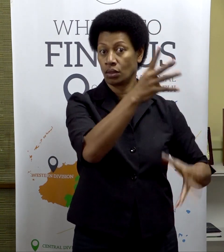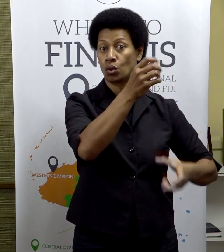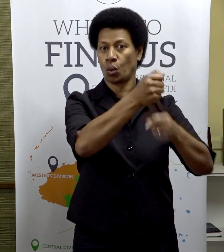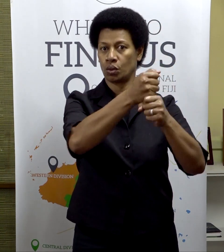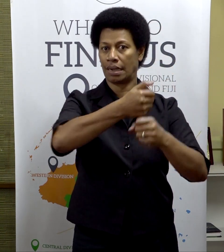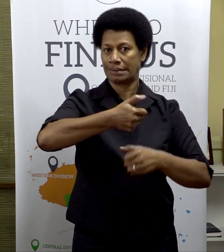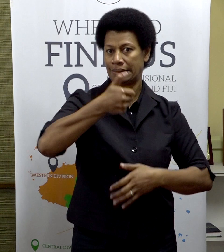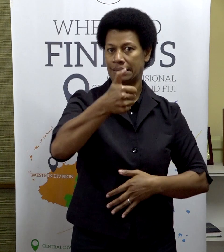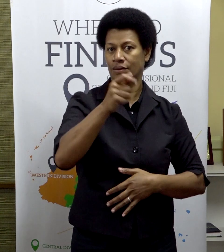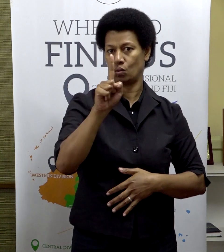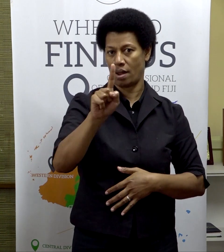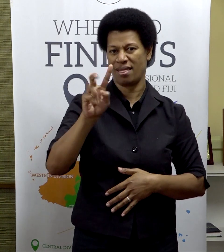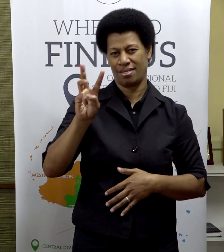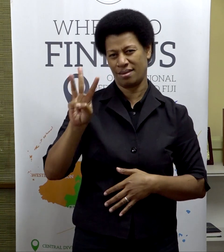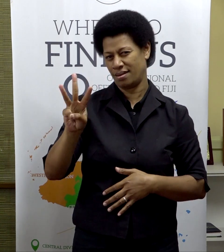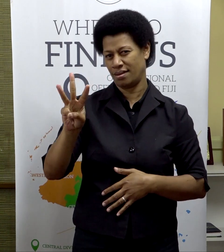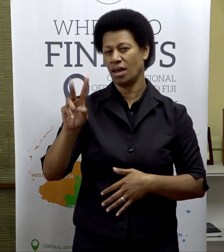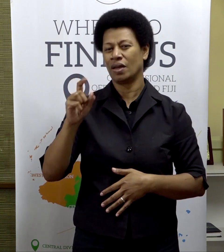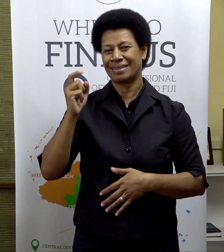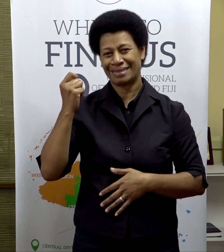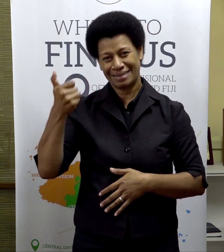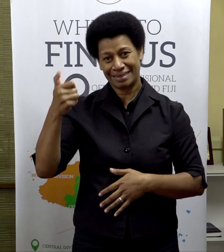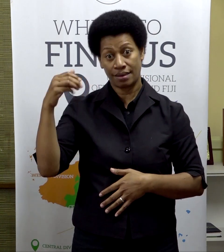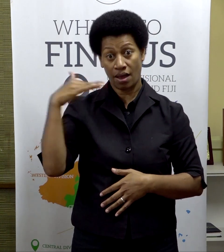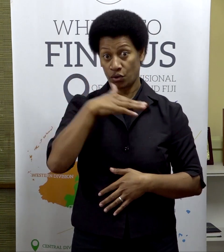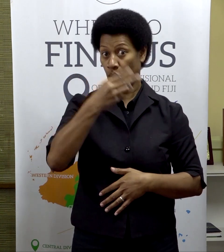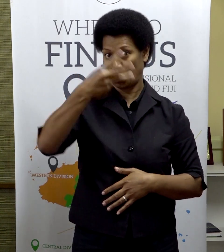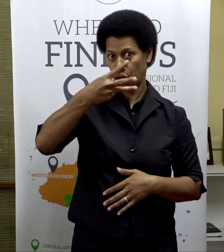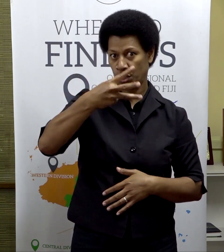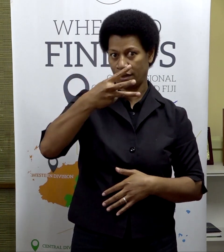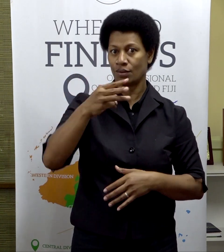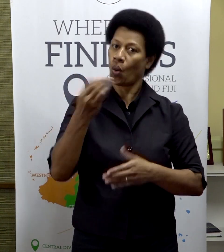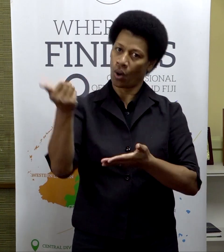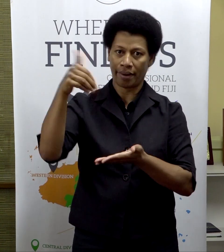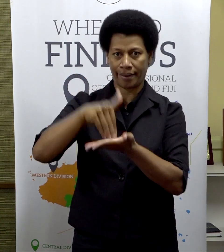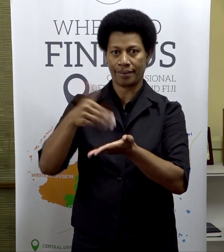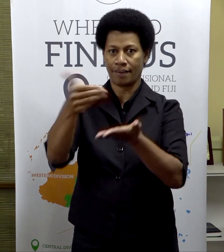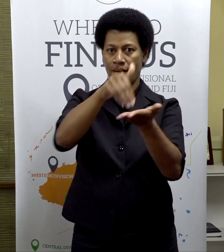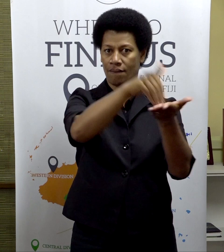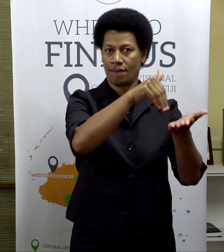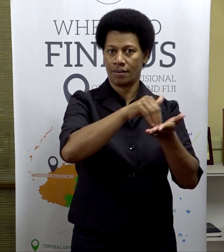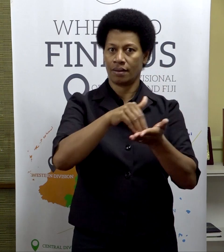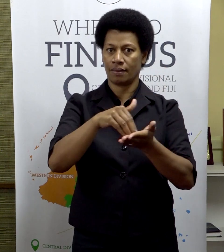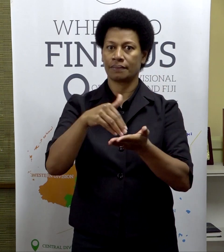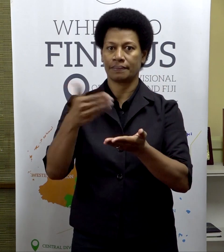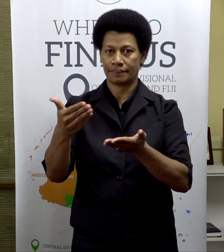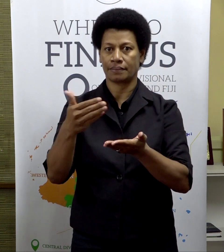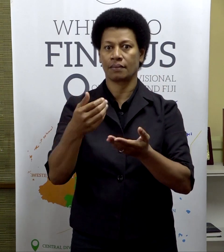of 613 or 613 evacuees residing in this evacuation center.